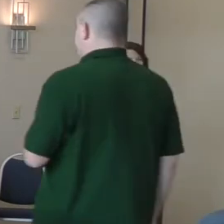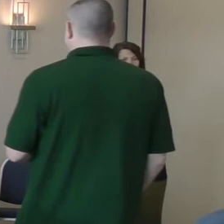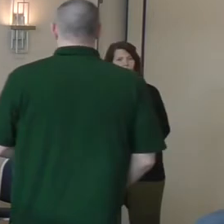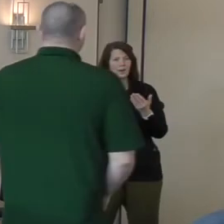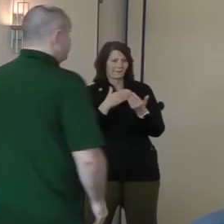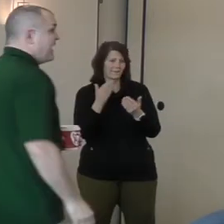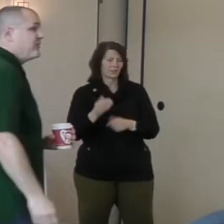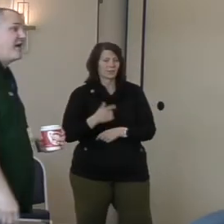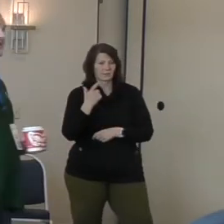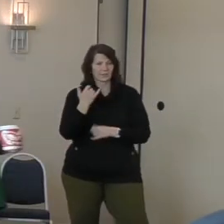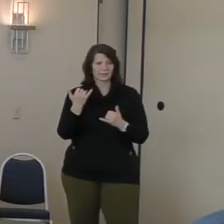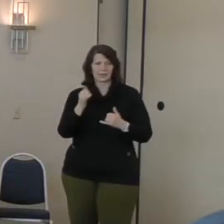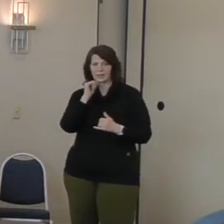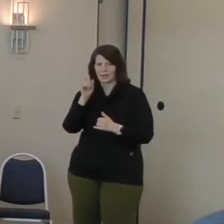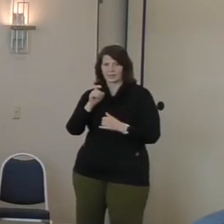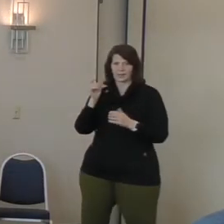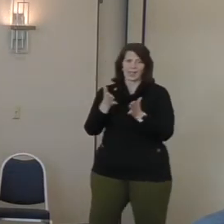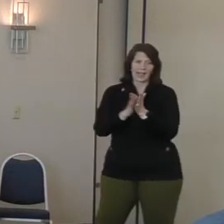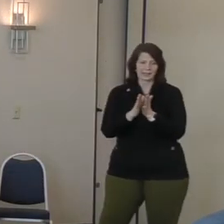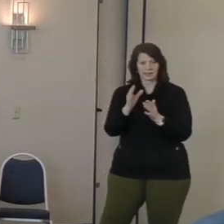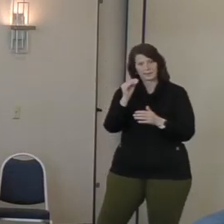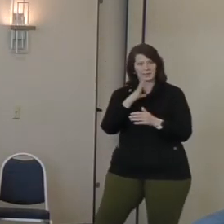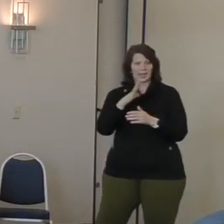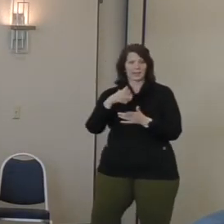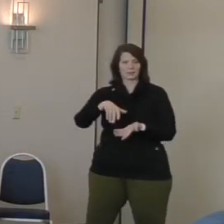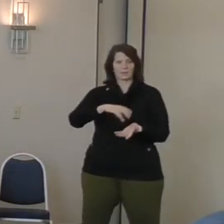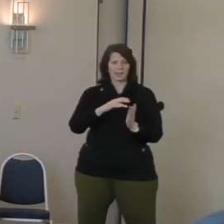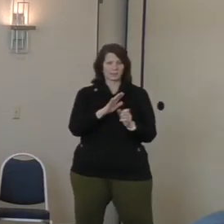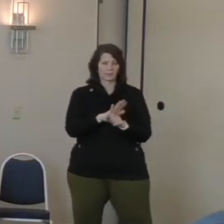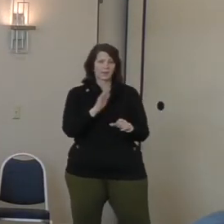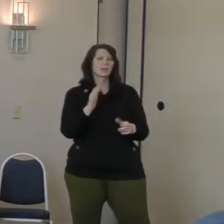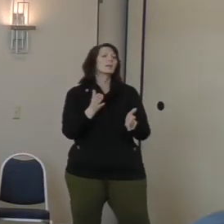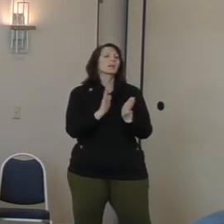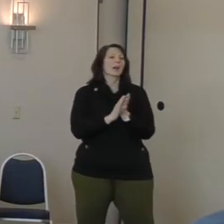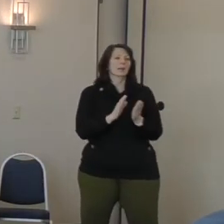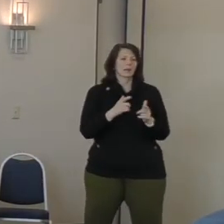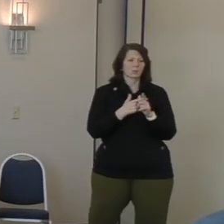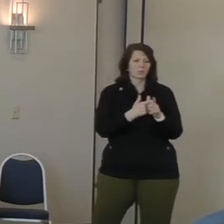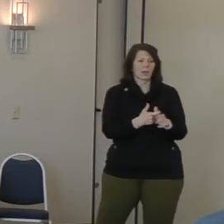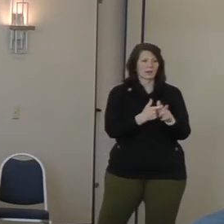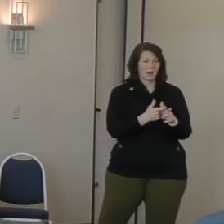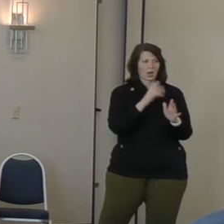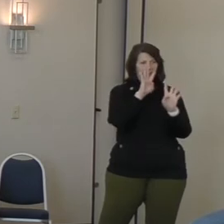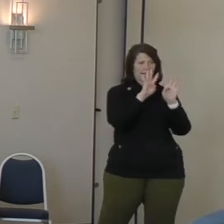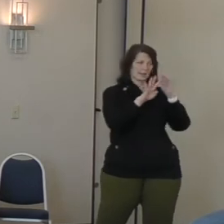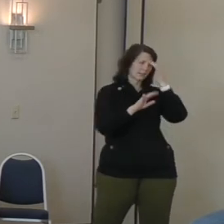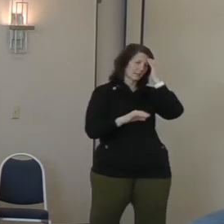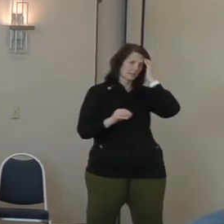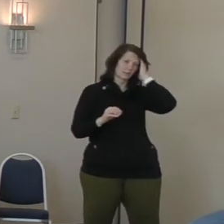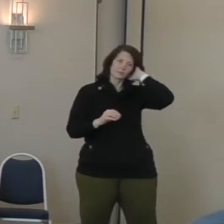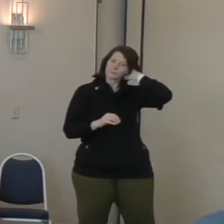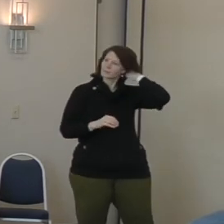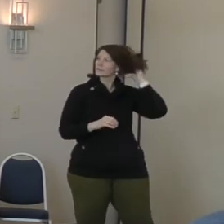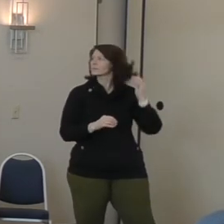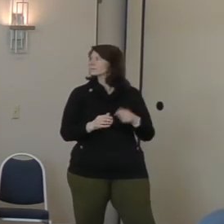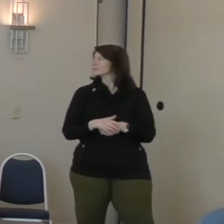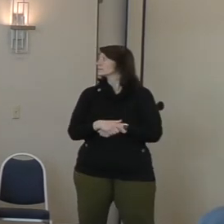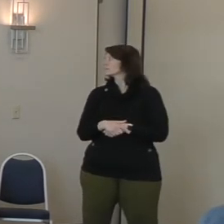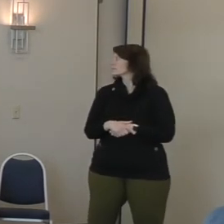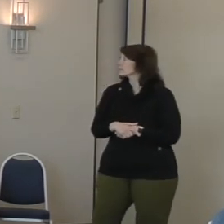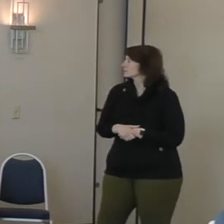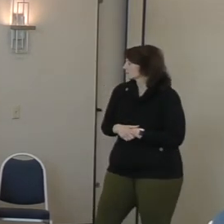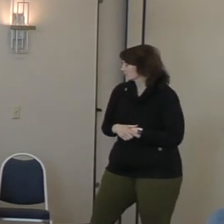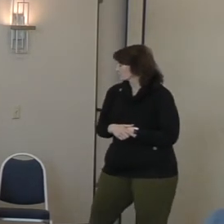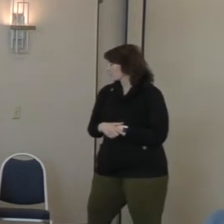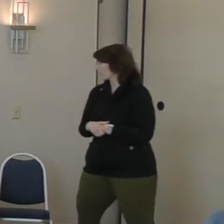efficiency, because now you're not necessarily asking big guys to pass under pressure, you're just asking them to run hard lines off somebody else under pressure, which